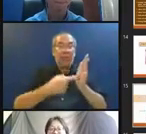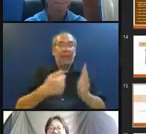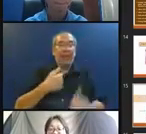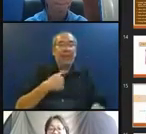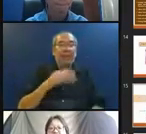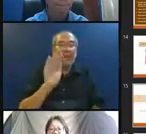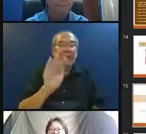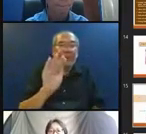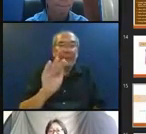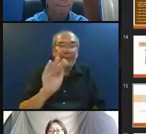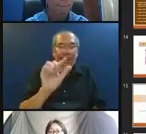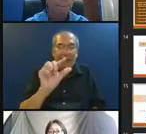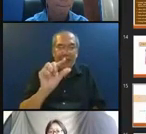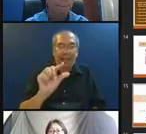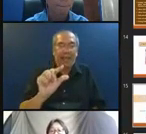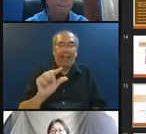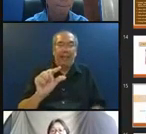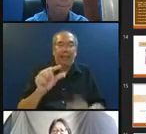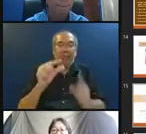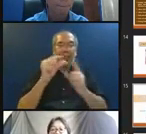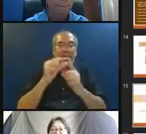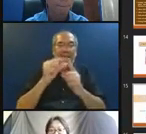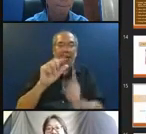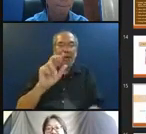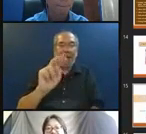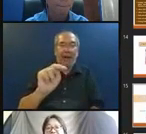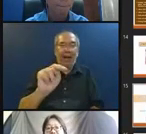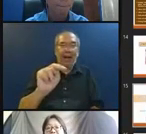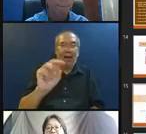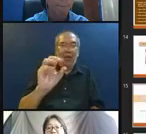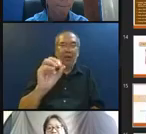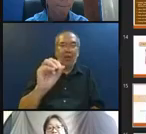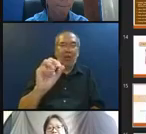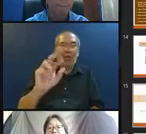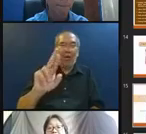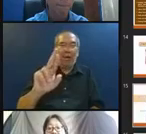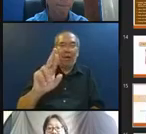So I'll talk about a little bit more about sign language.